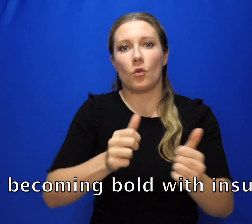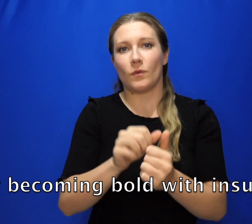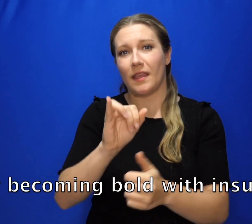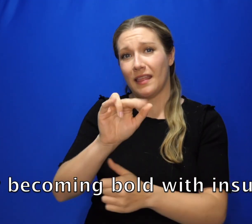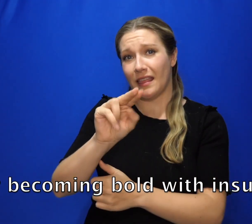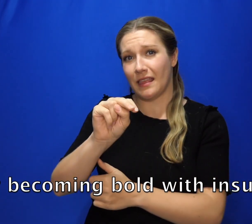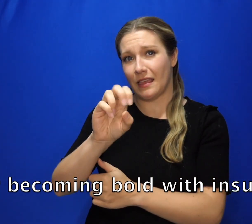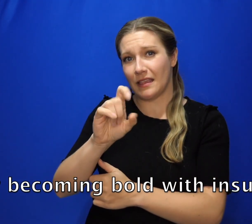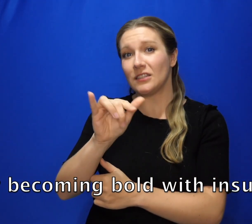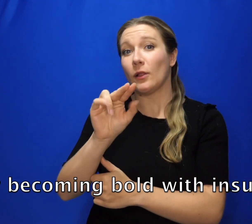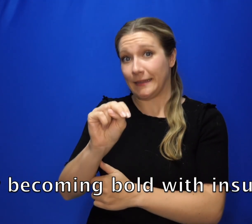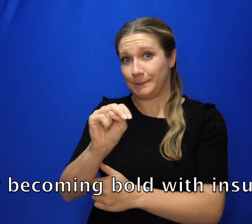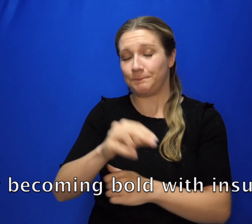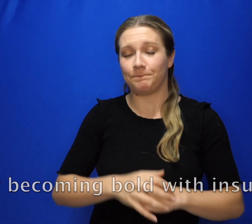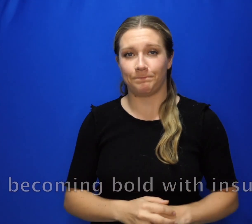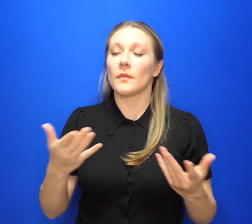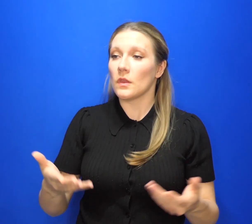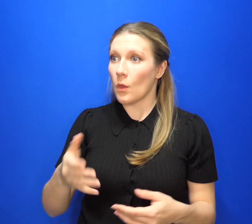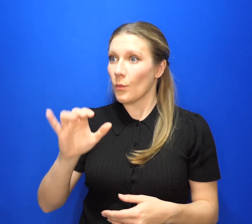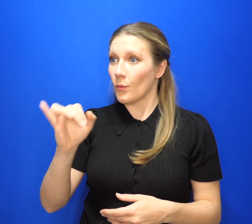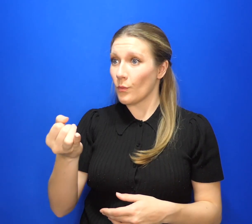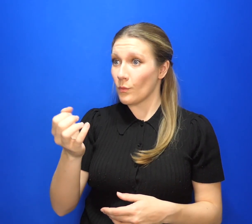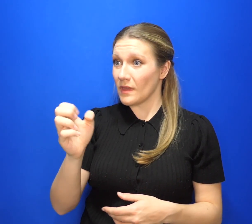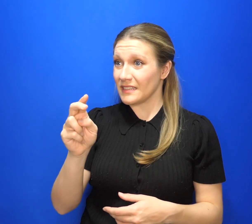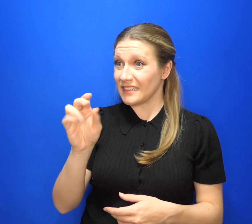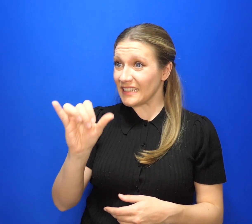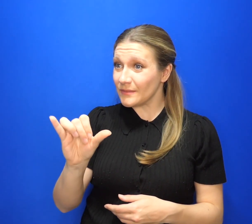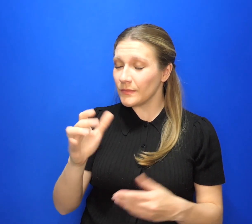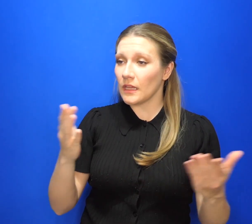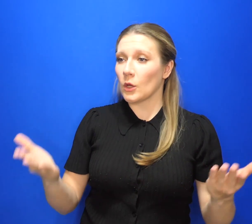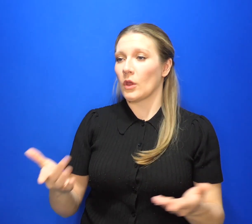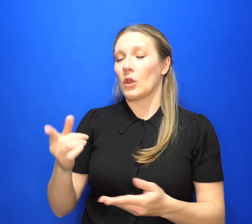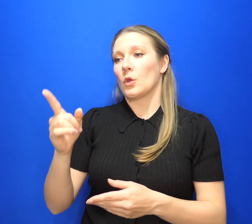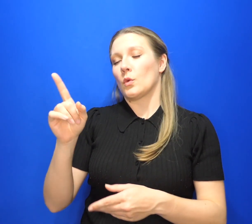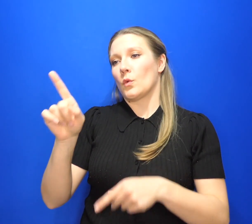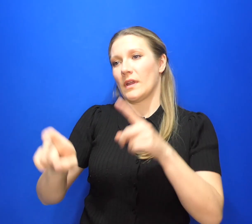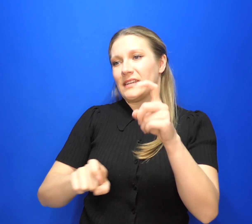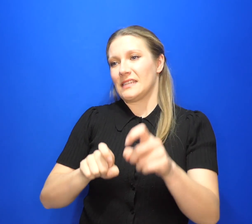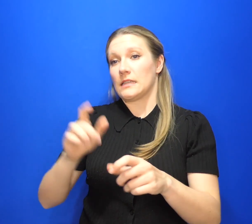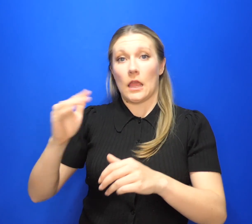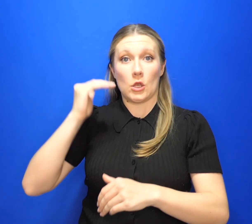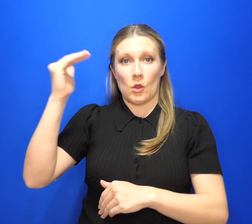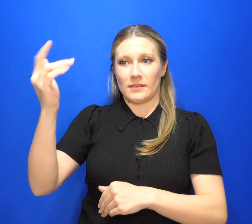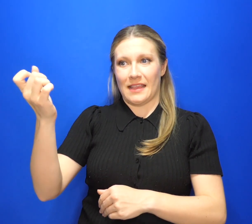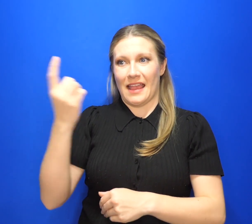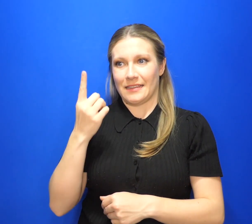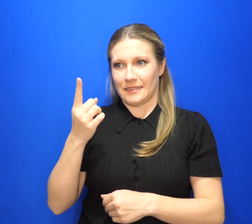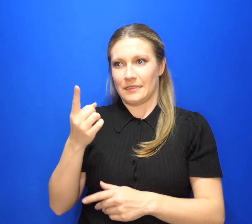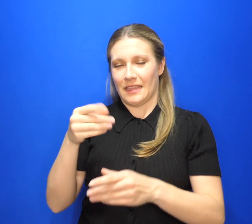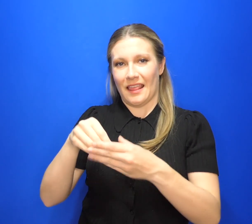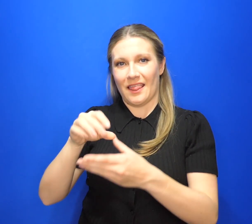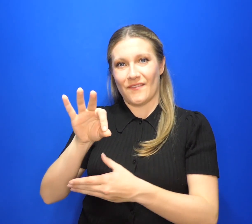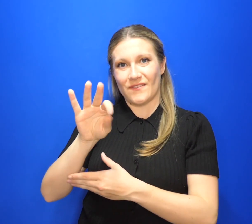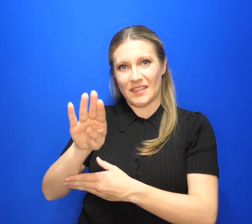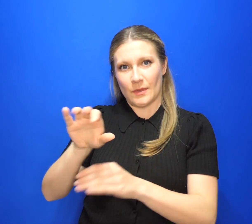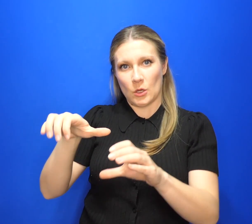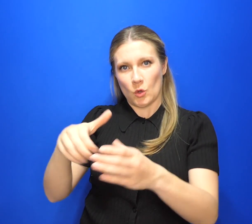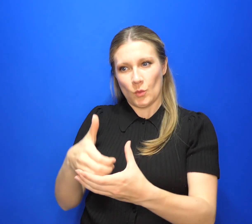So, Jenny, here are the questions that adults asked in the Facebook group. Here's a statement. This one says that